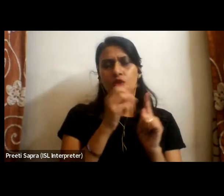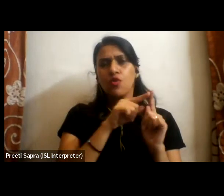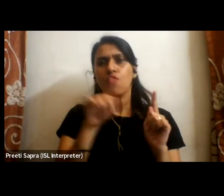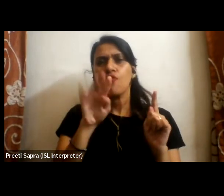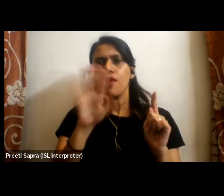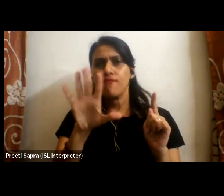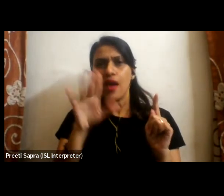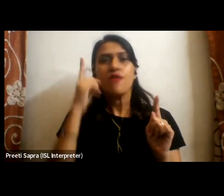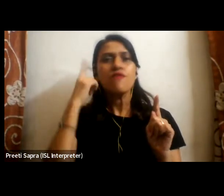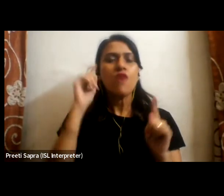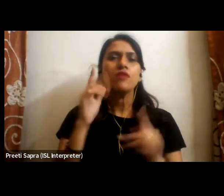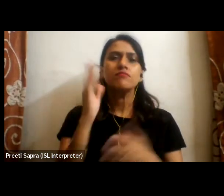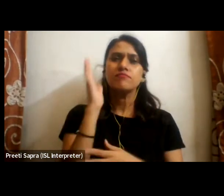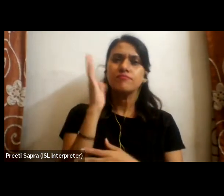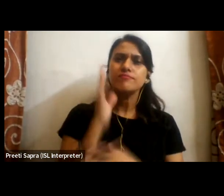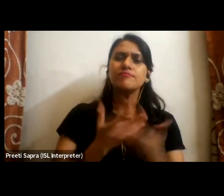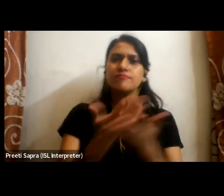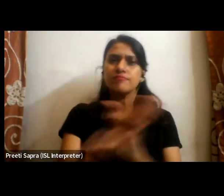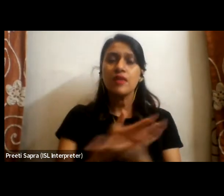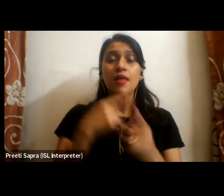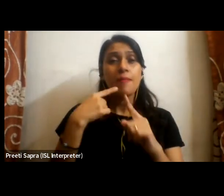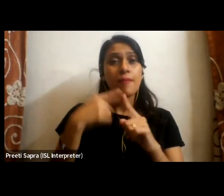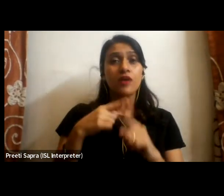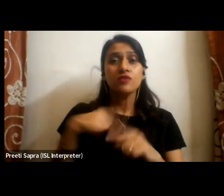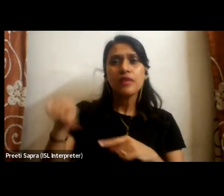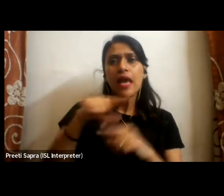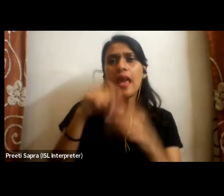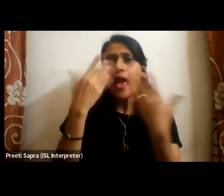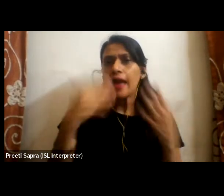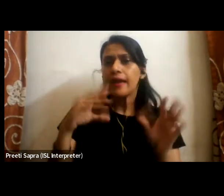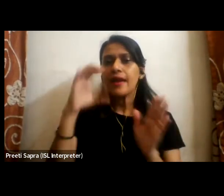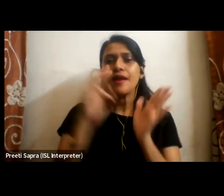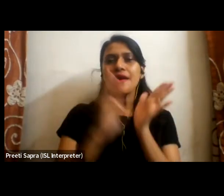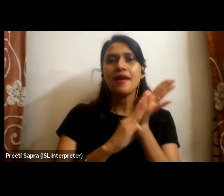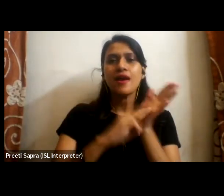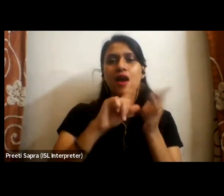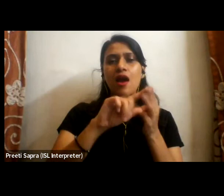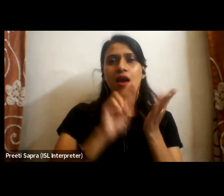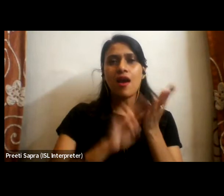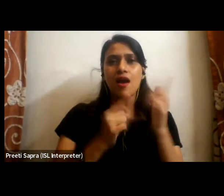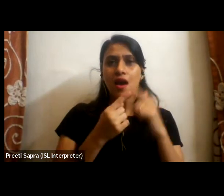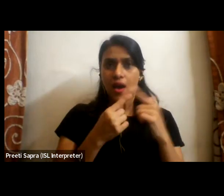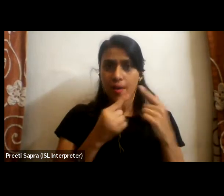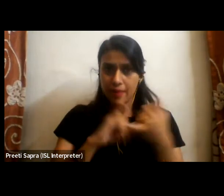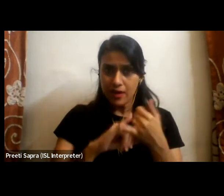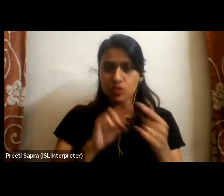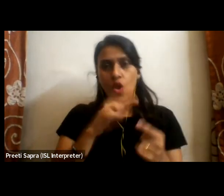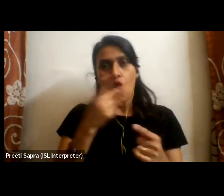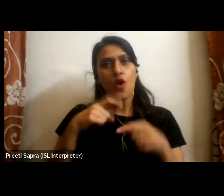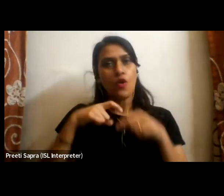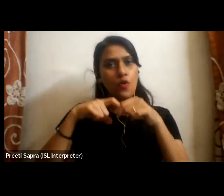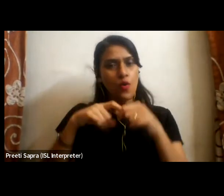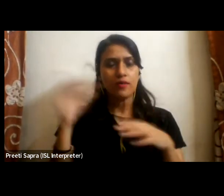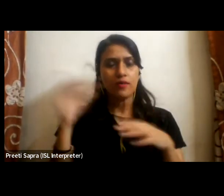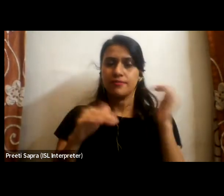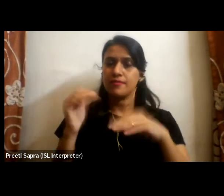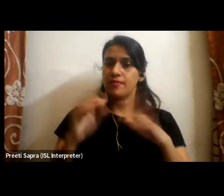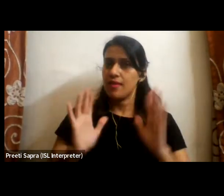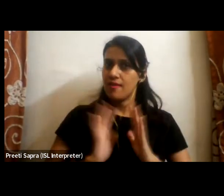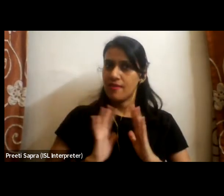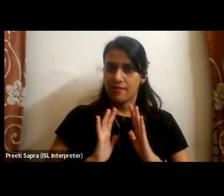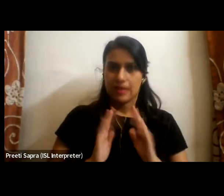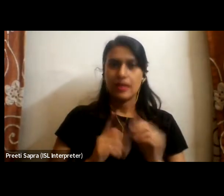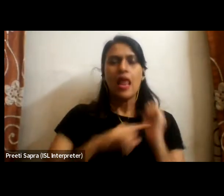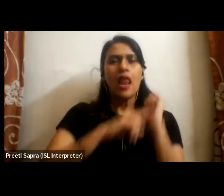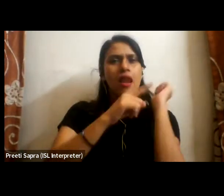will look at the comments and questions. So please keep posting. I will also take one more round of questions towards the